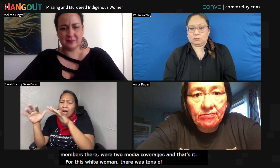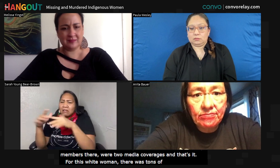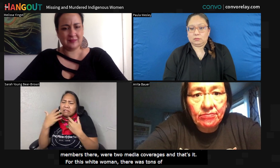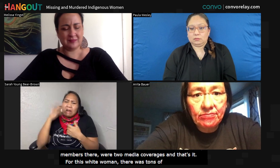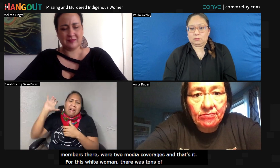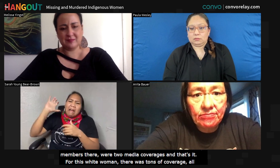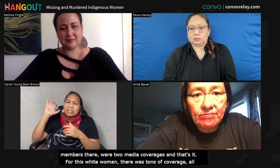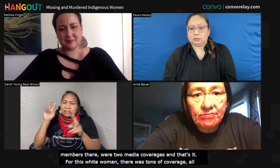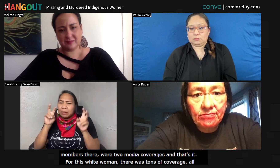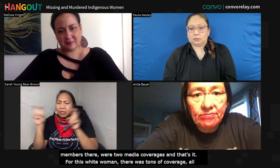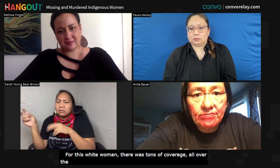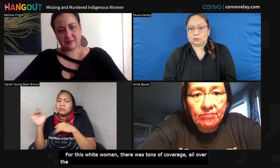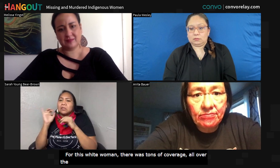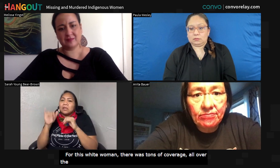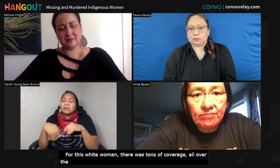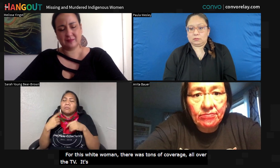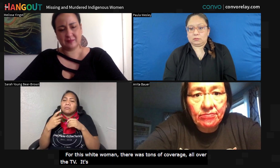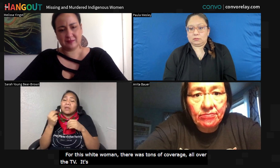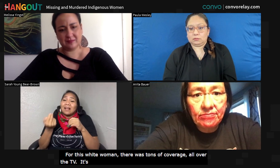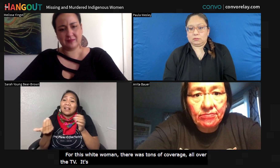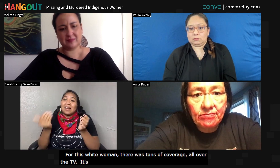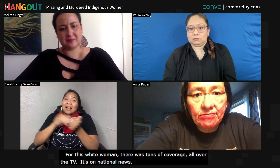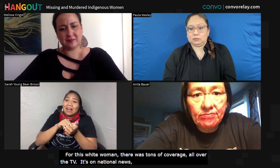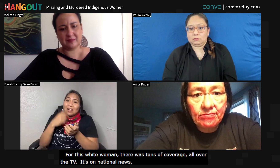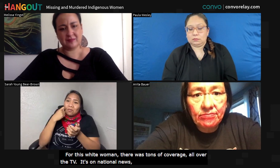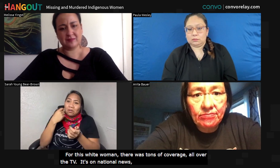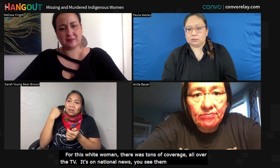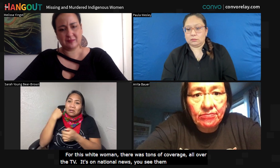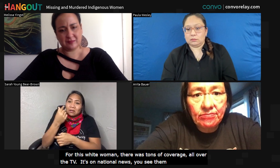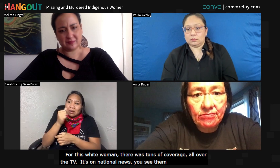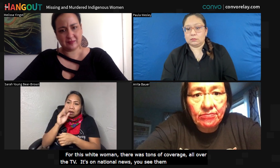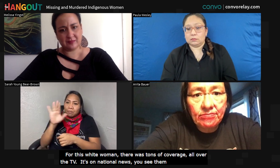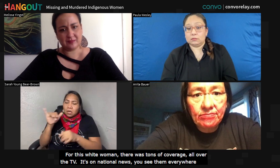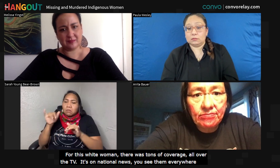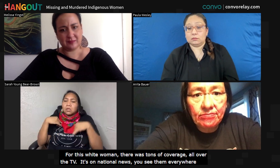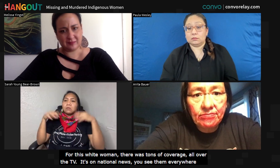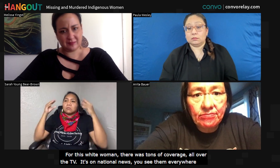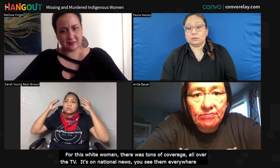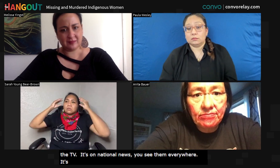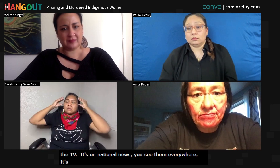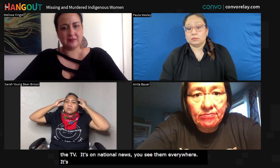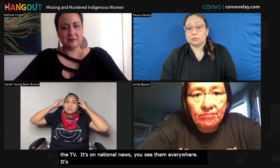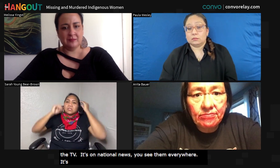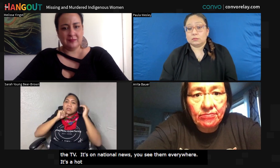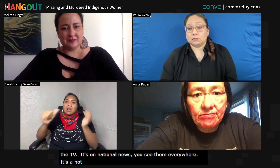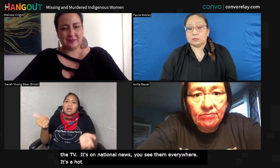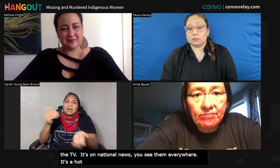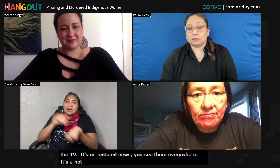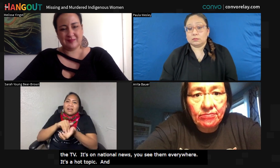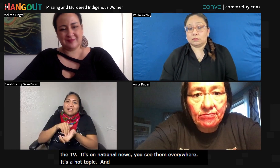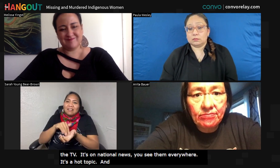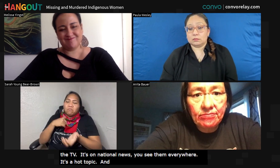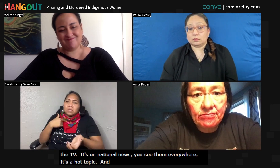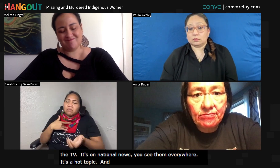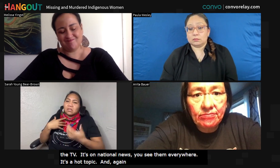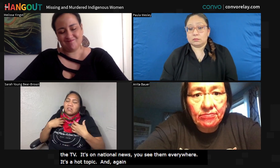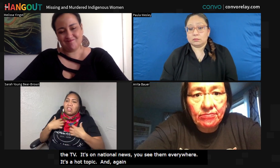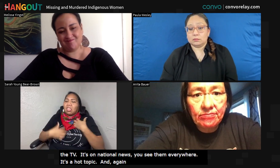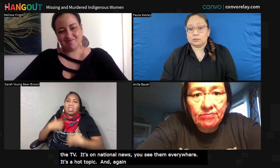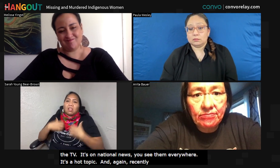You see them everywhere. It's a hot topic. And again, recently with Gabby, breaking news, you look